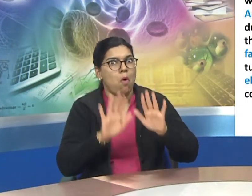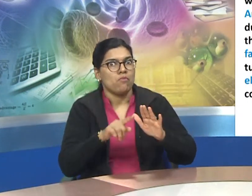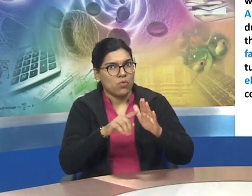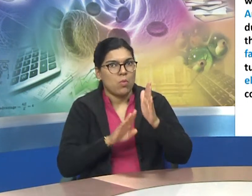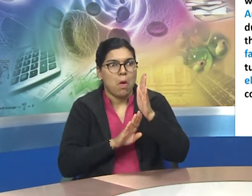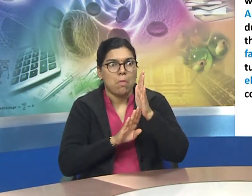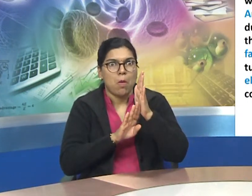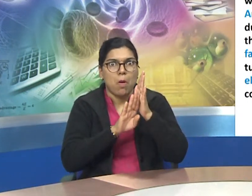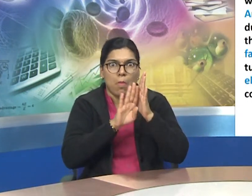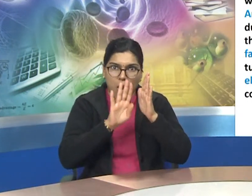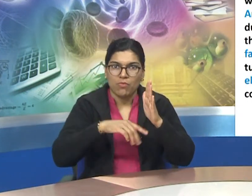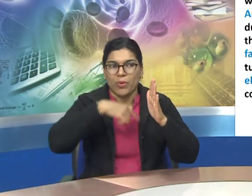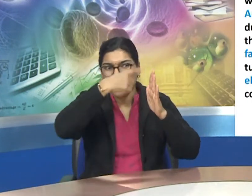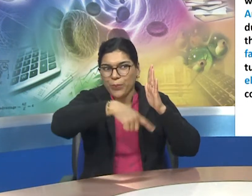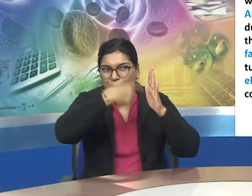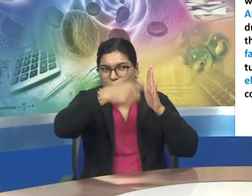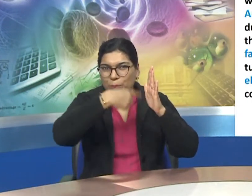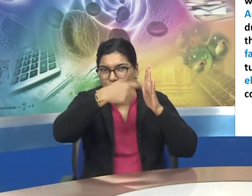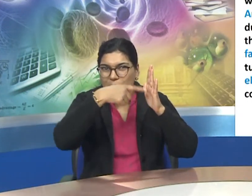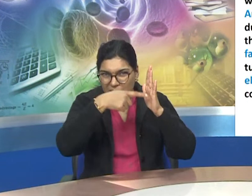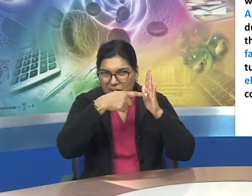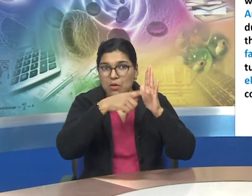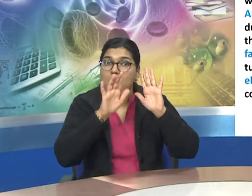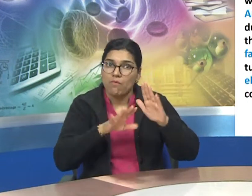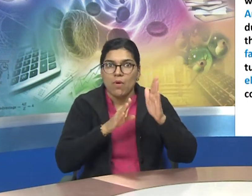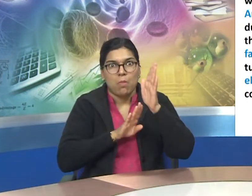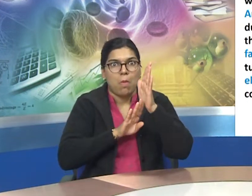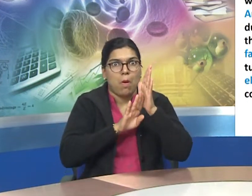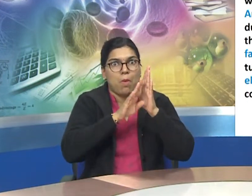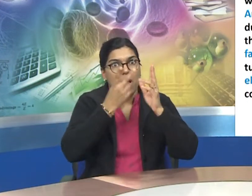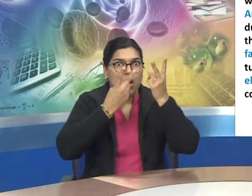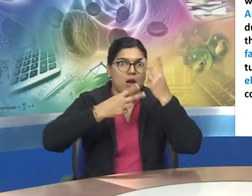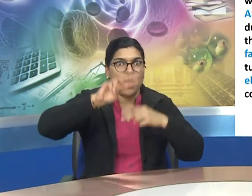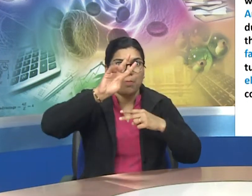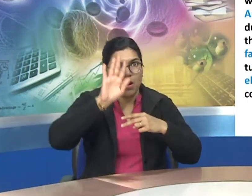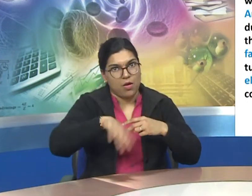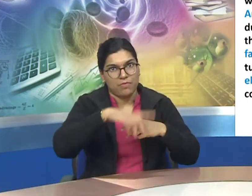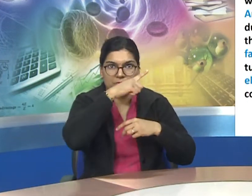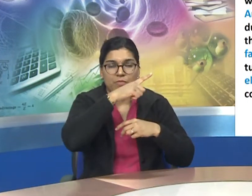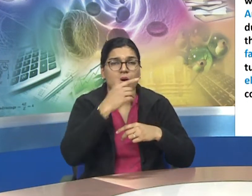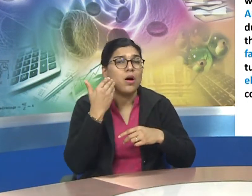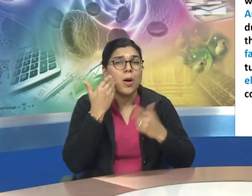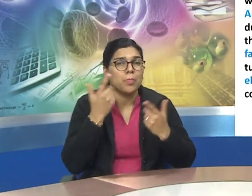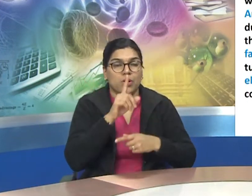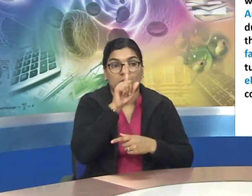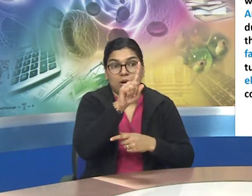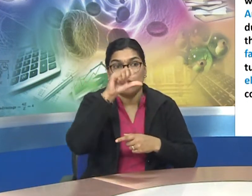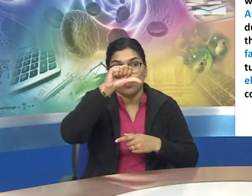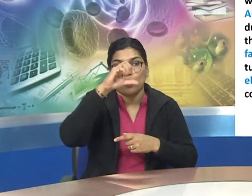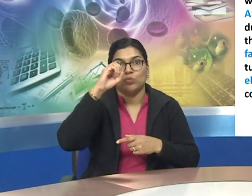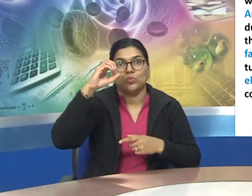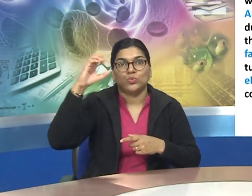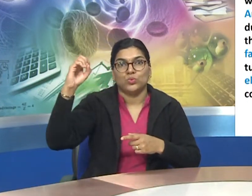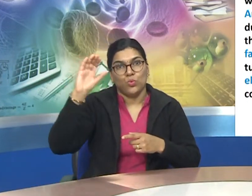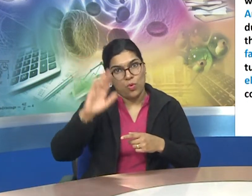millions of windmills were erected as the American West was